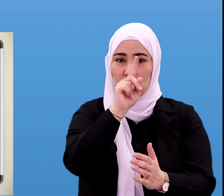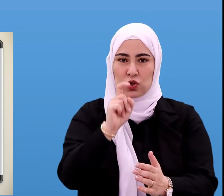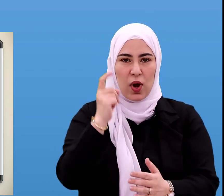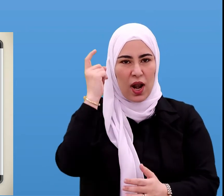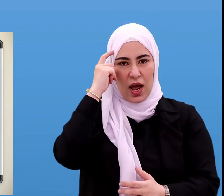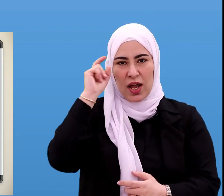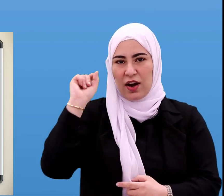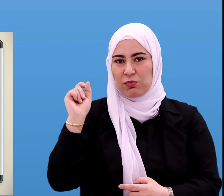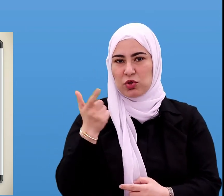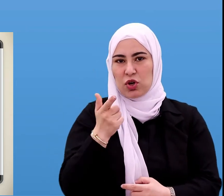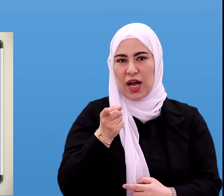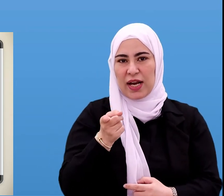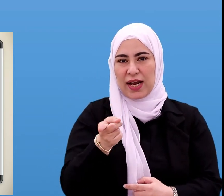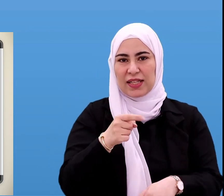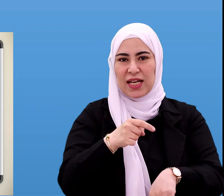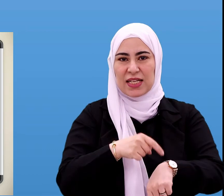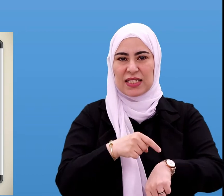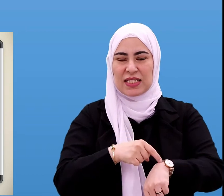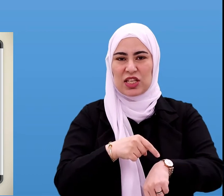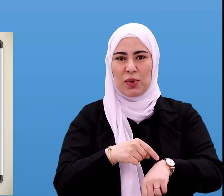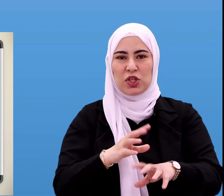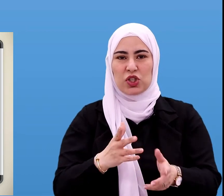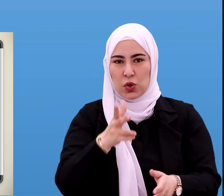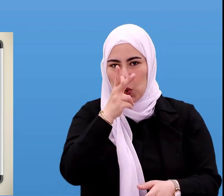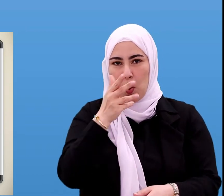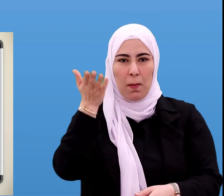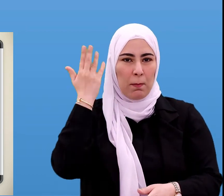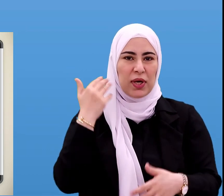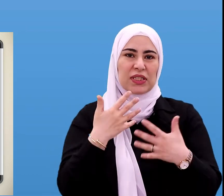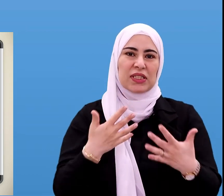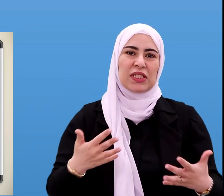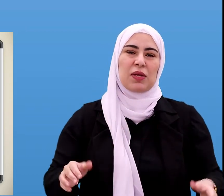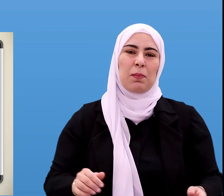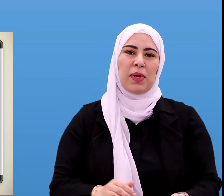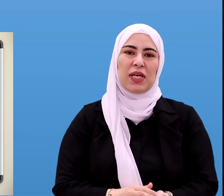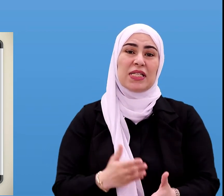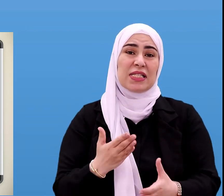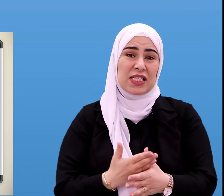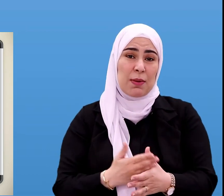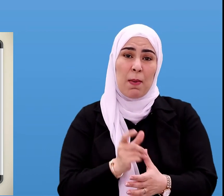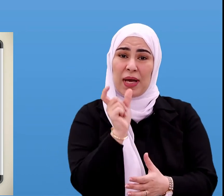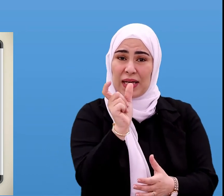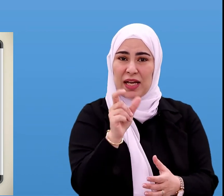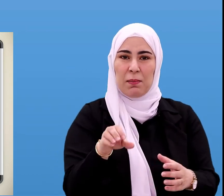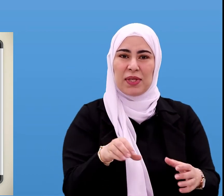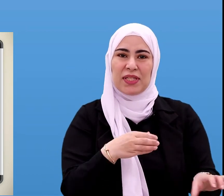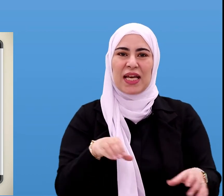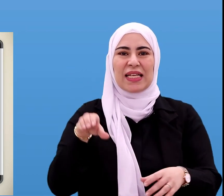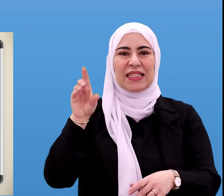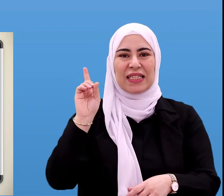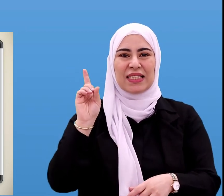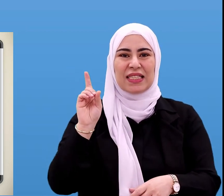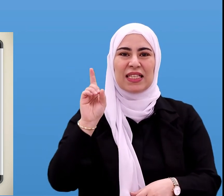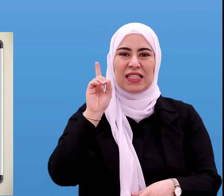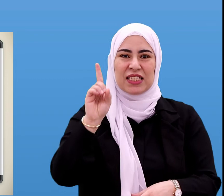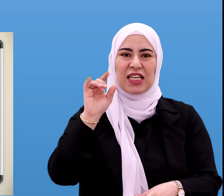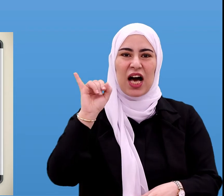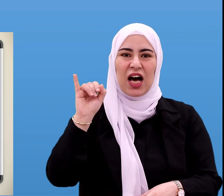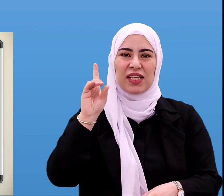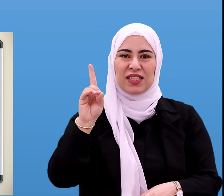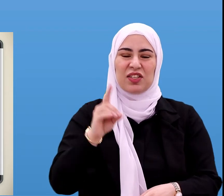they will know immediately that you are speaking in the past simple. So, did you sell your car recently?